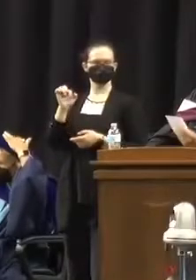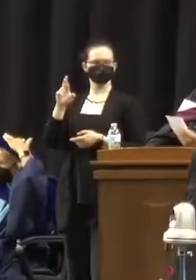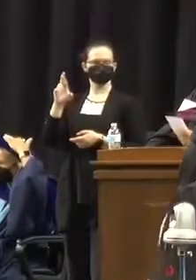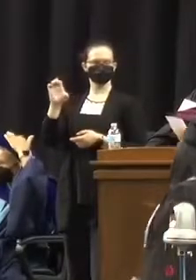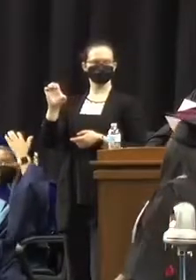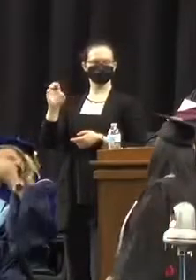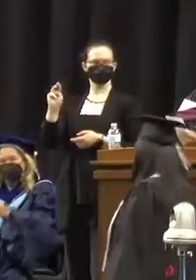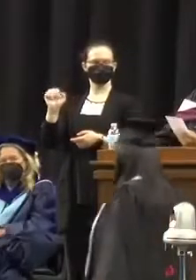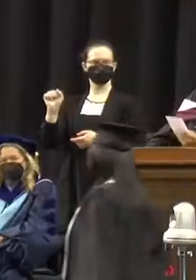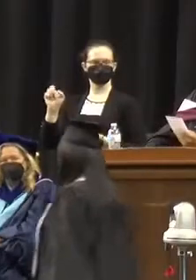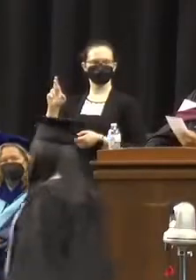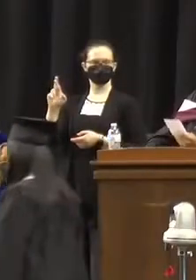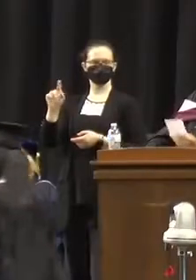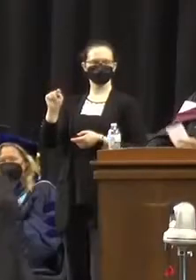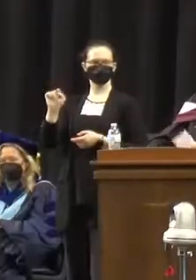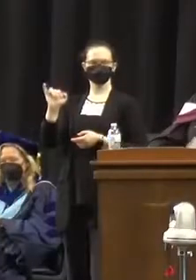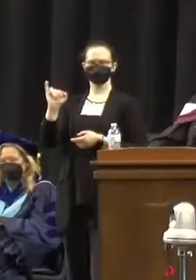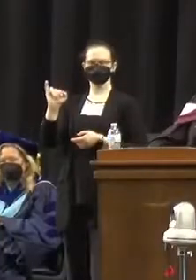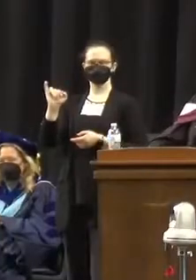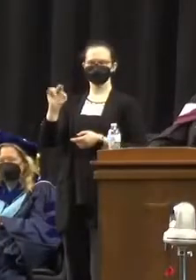Desiree Martinez.